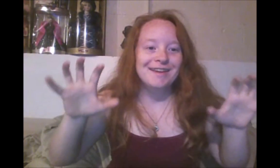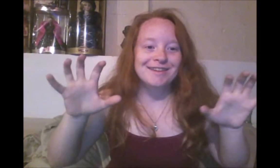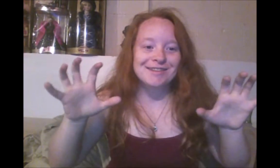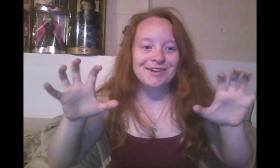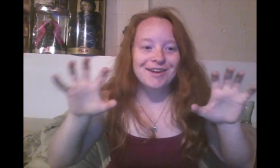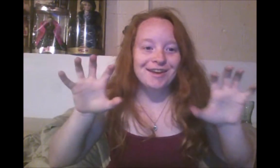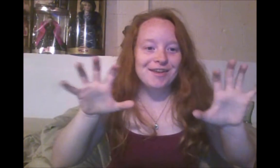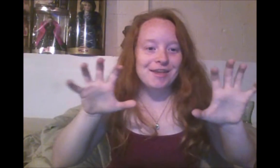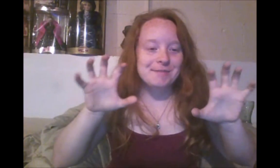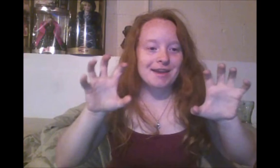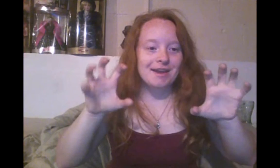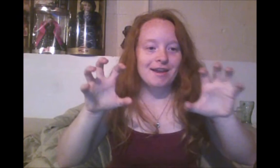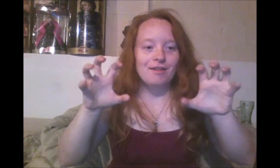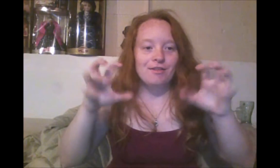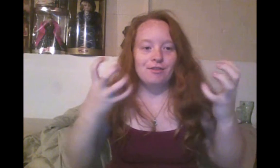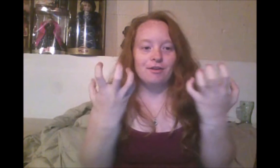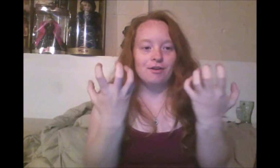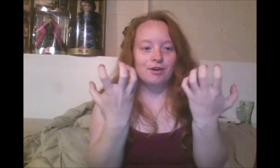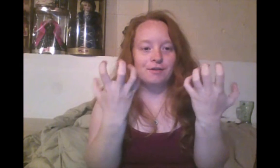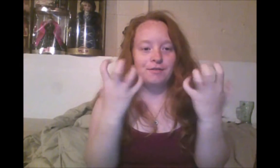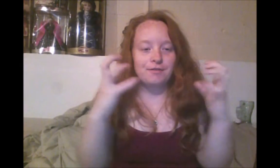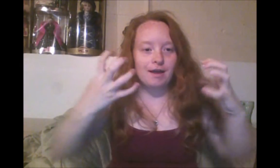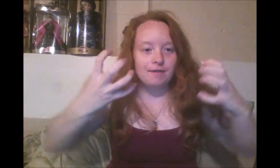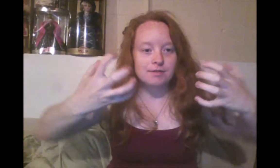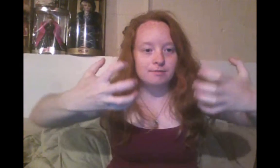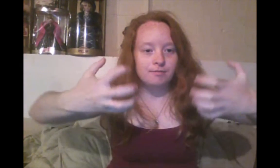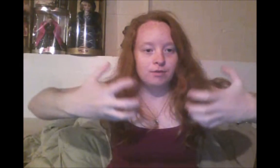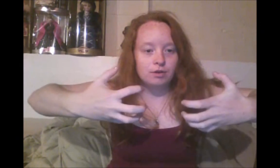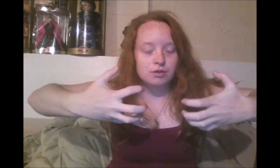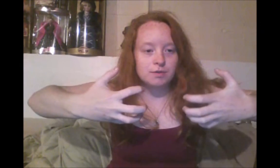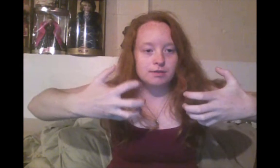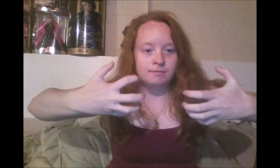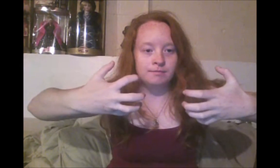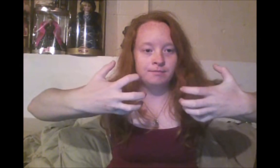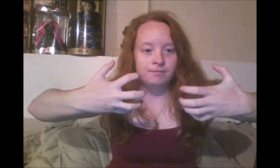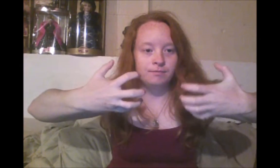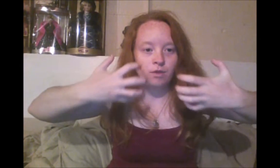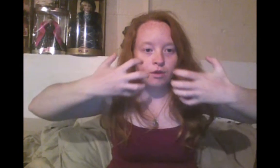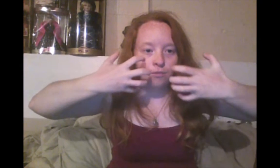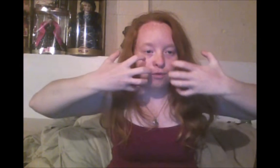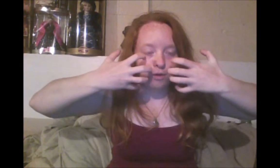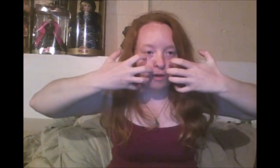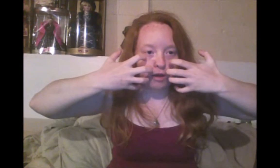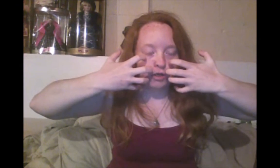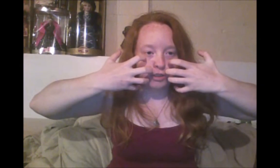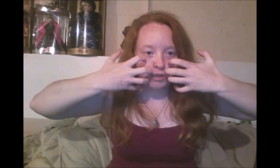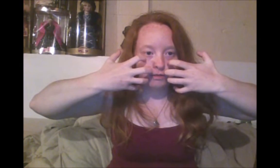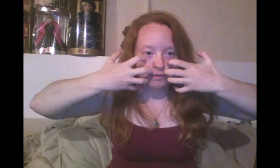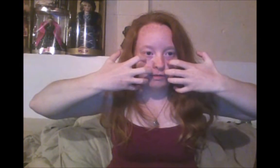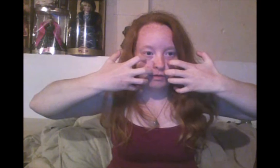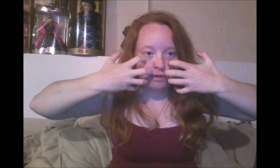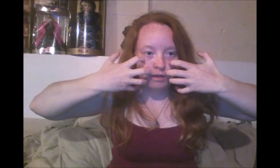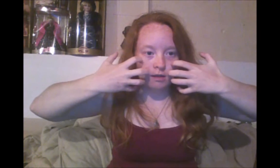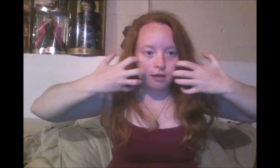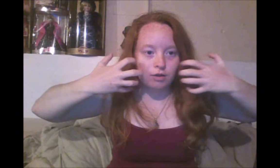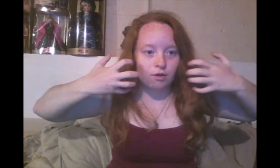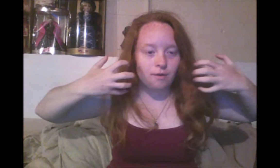So you make your curved 5s, you're going to twist them, put them on your cheeks, and go